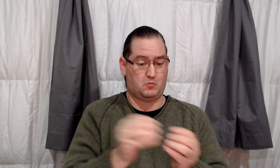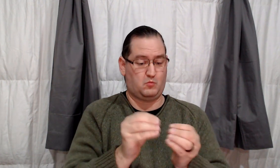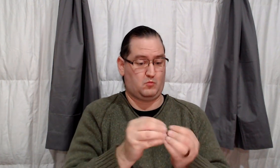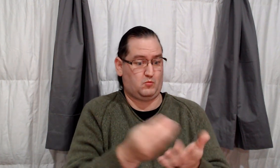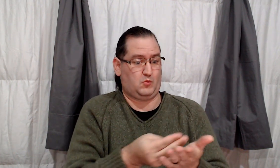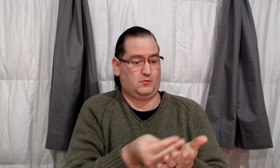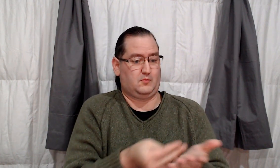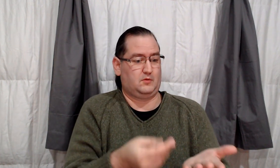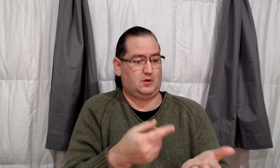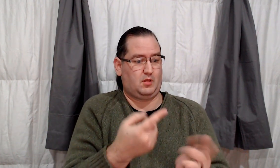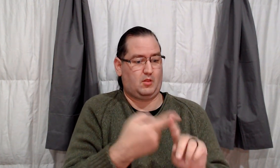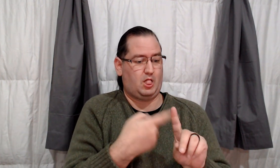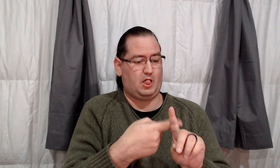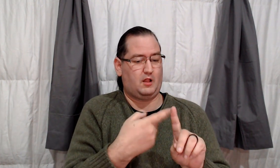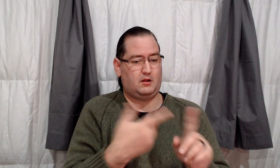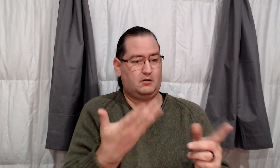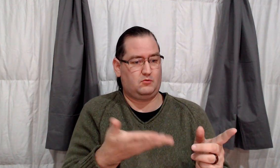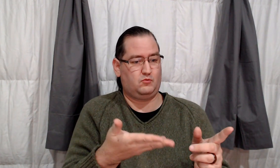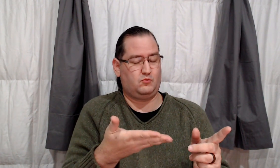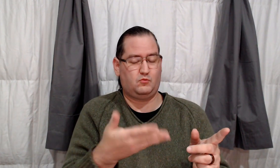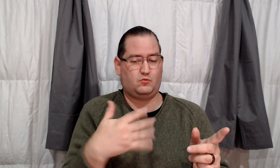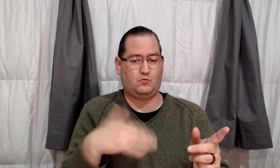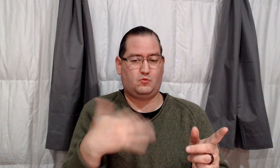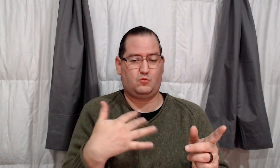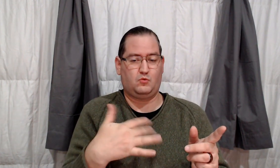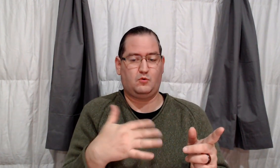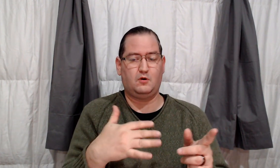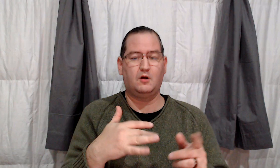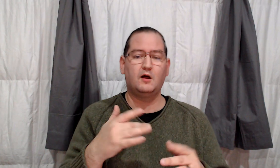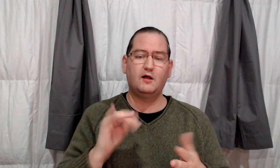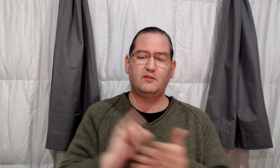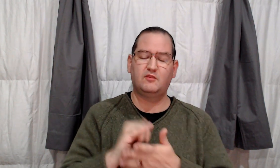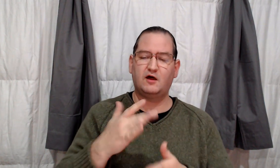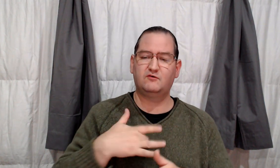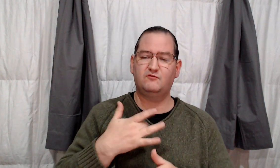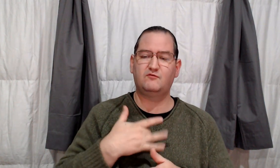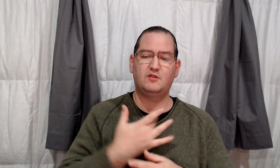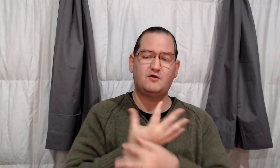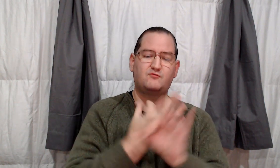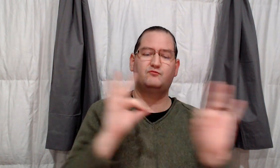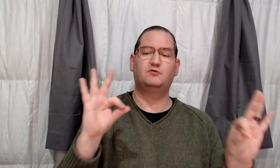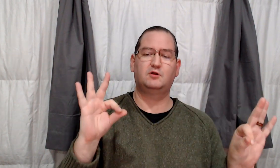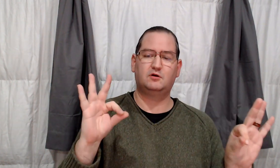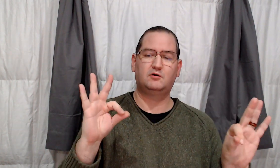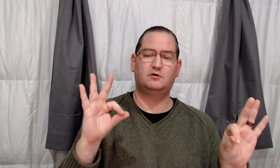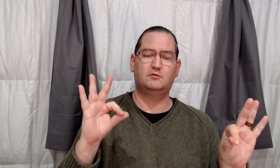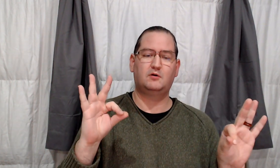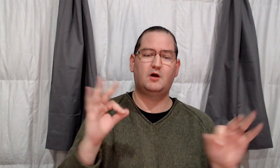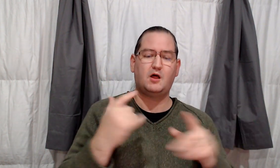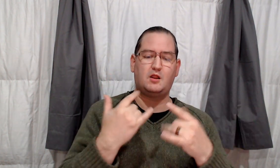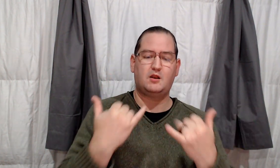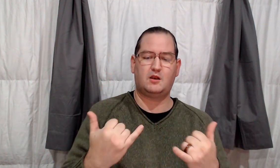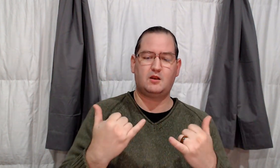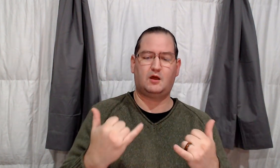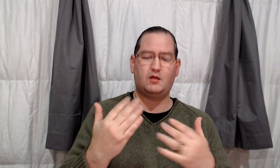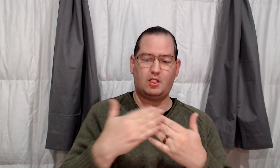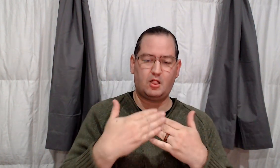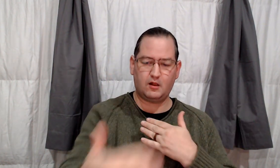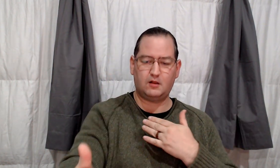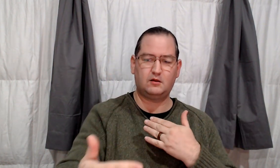feeling of freedom. Because from today as a non-smoker, if anyone offers you a cigarette, you'll smile and